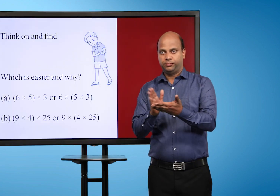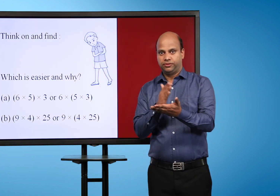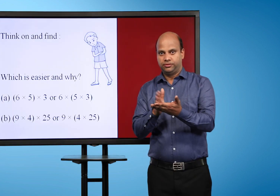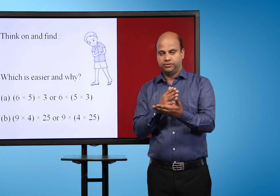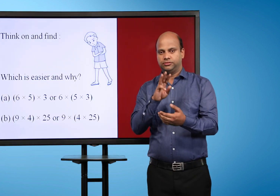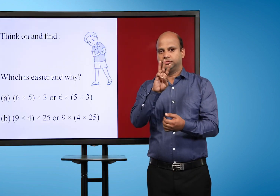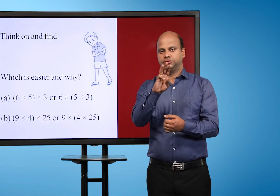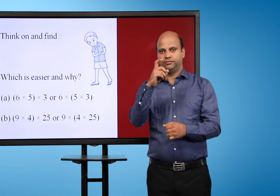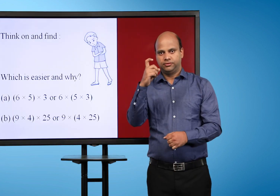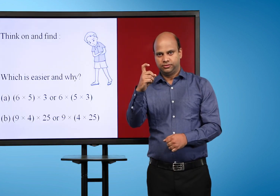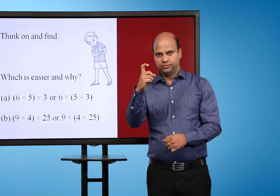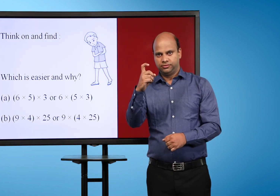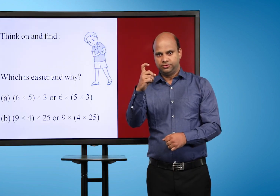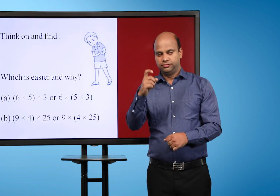Page 37.